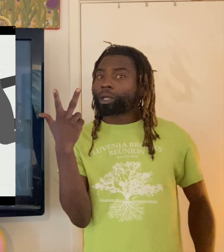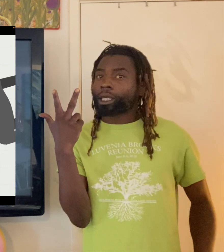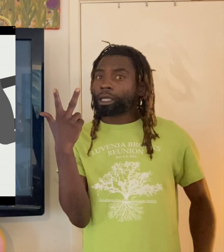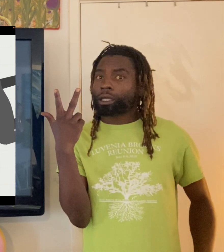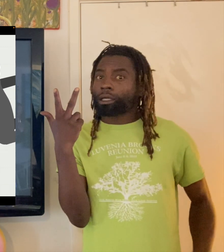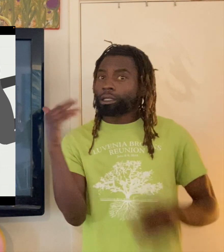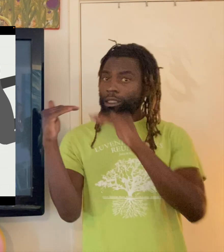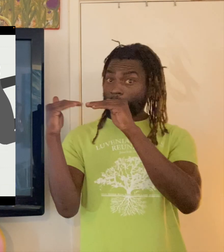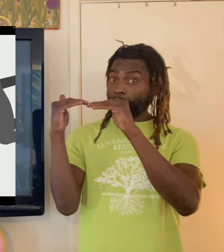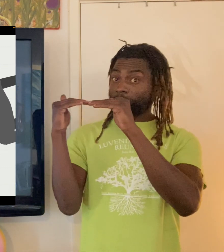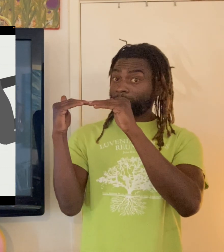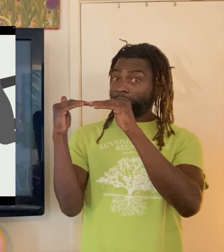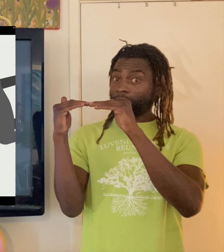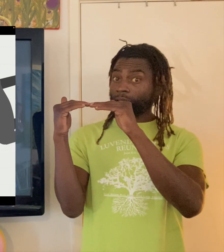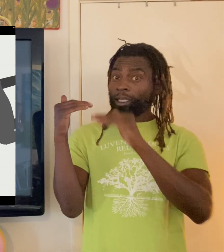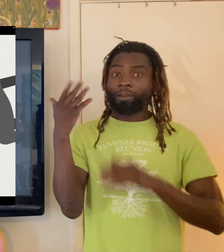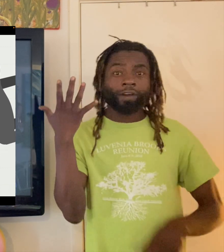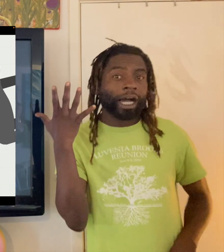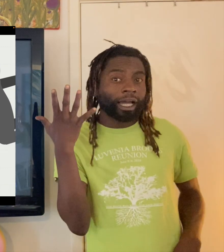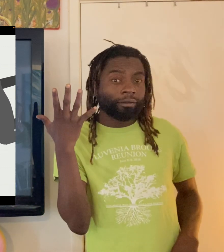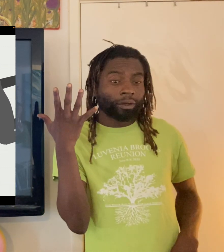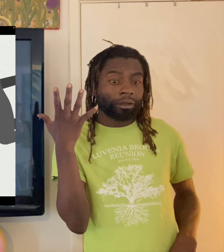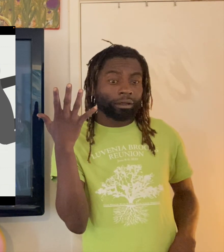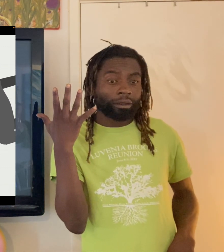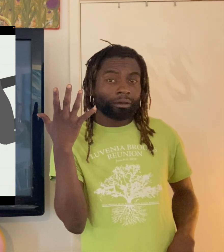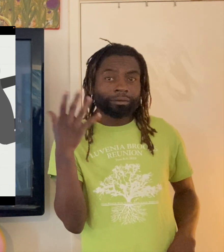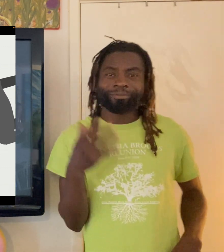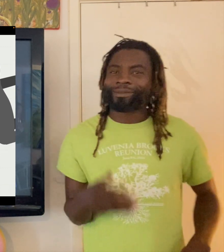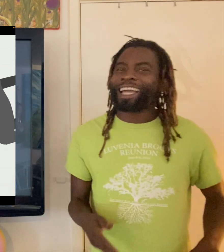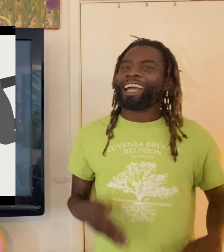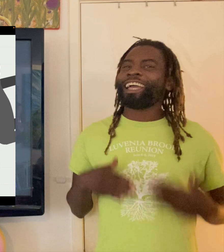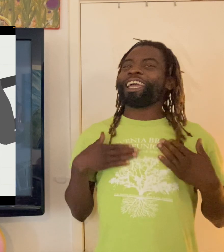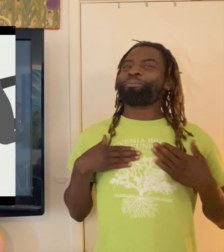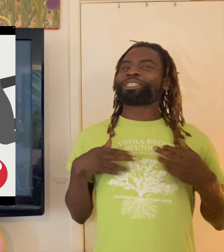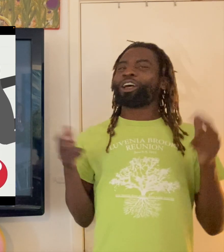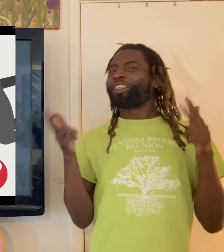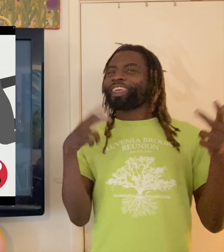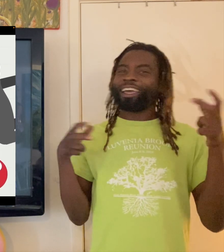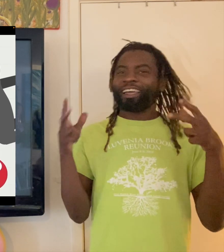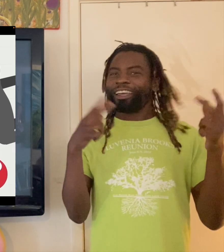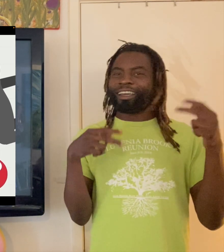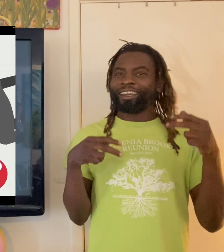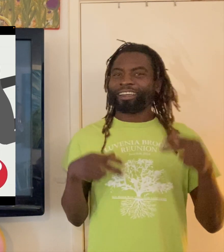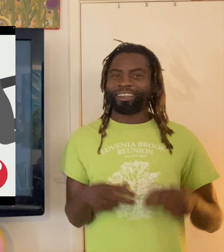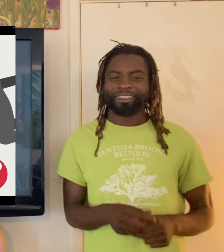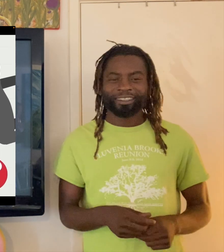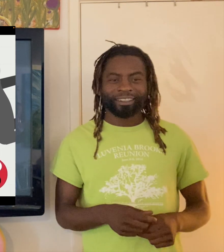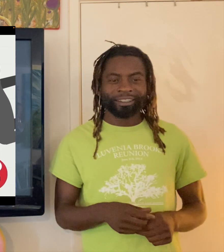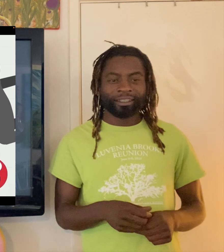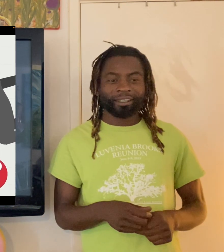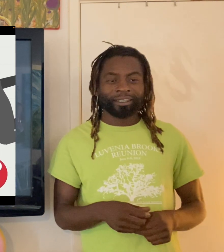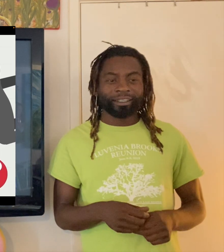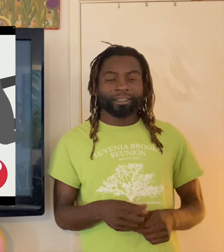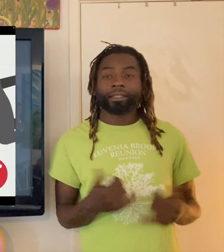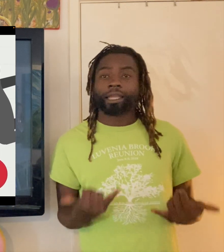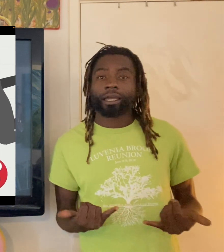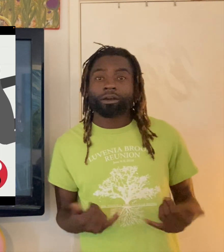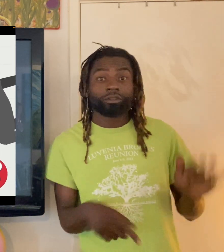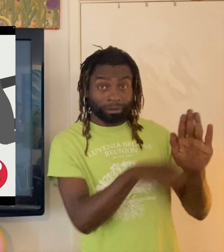sign, 3 equals sign, 5. Happy sloth.